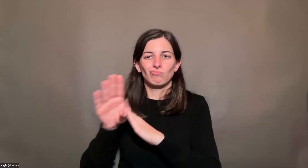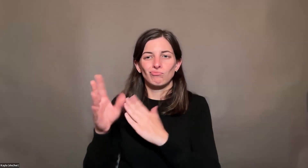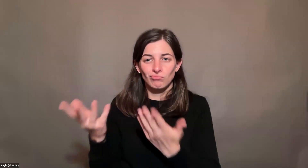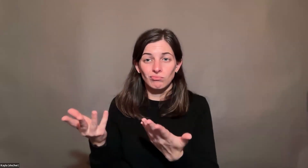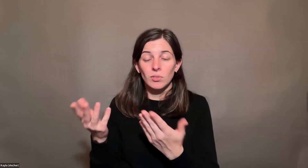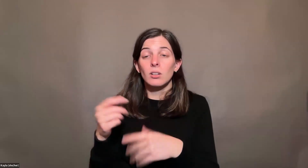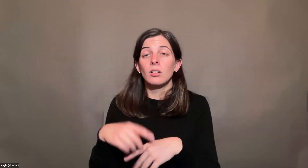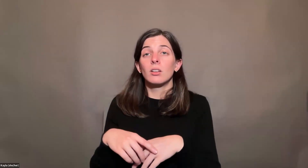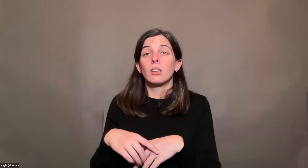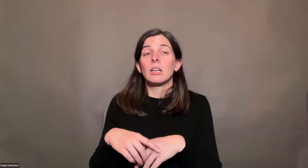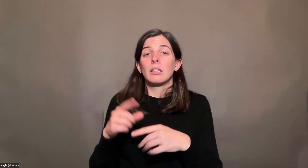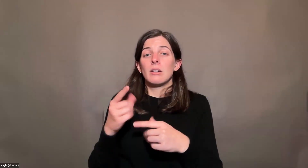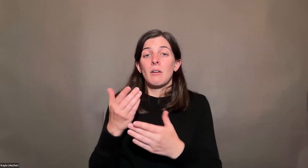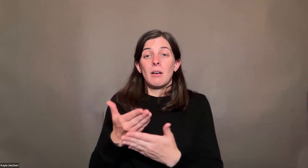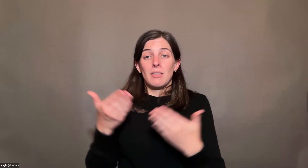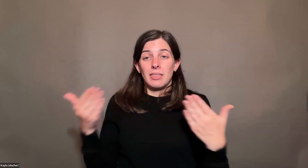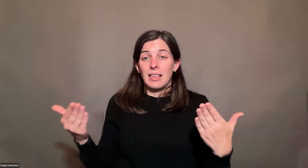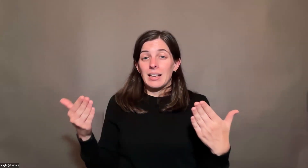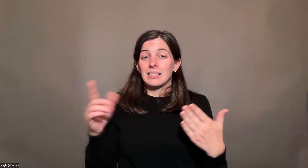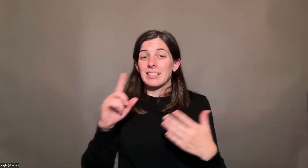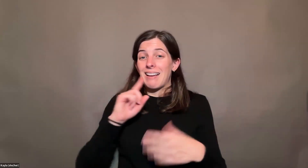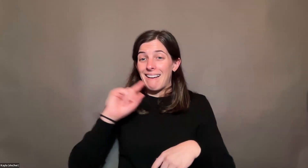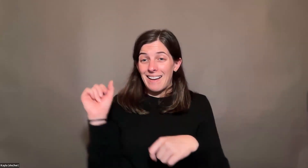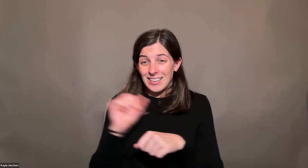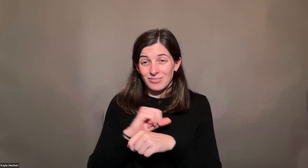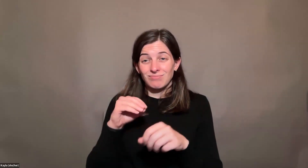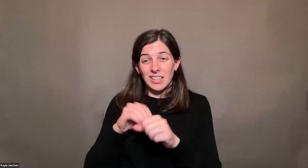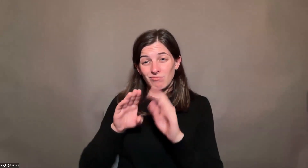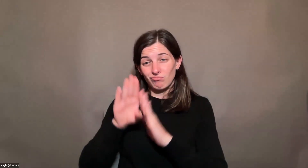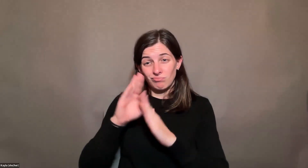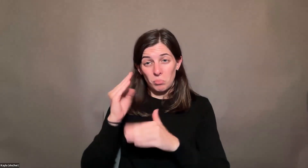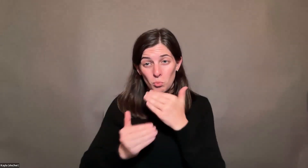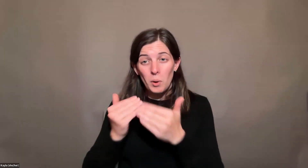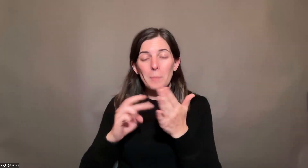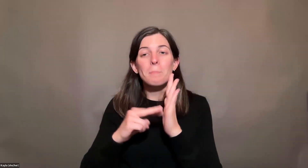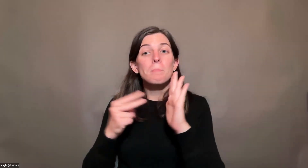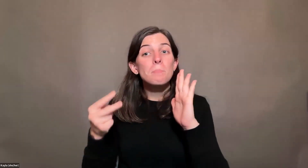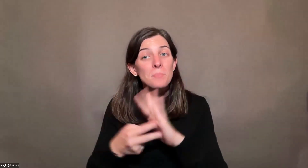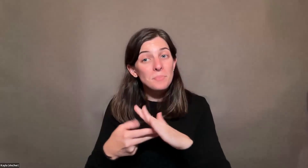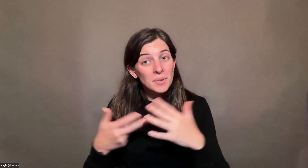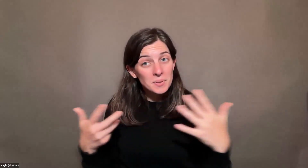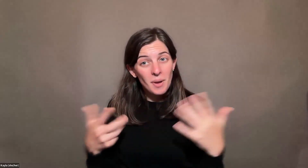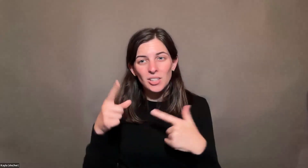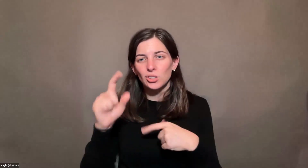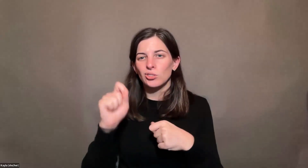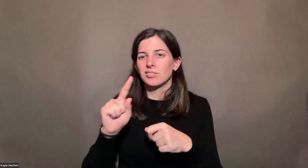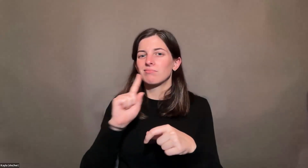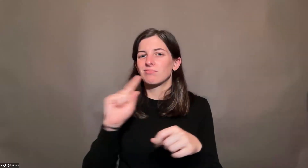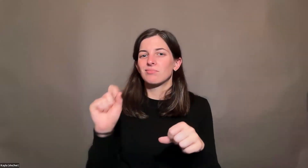actually in the development process, then you can set either it is tab. So if you can wanted to